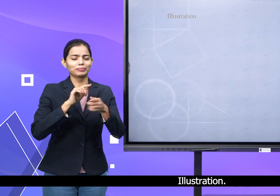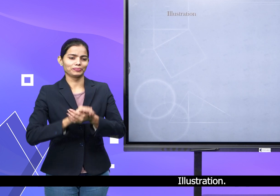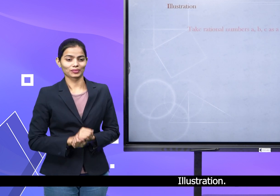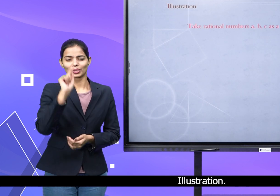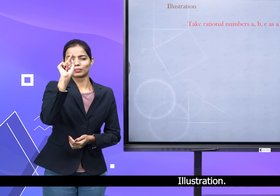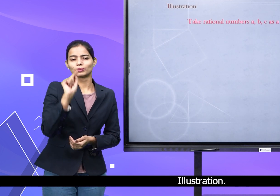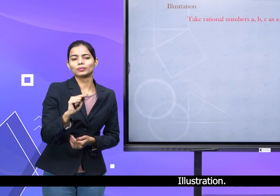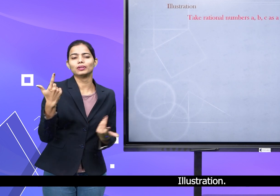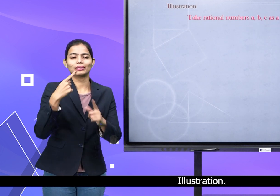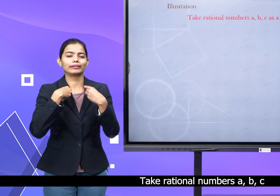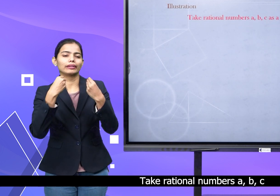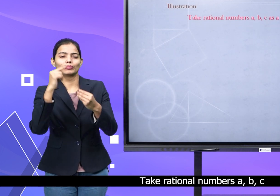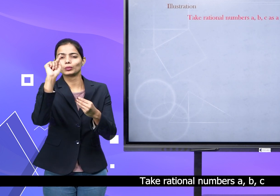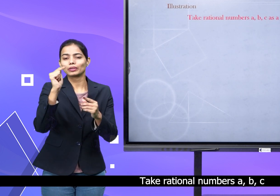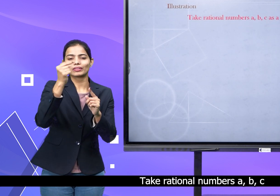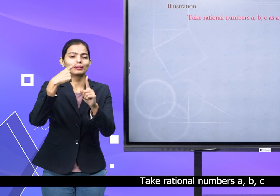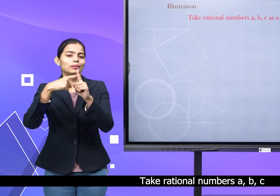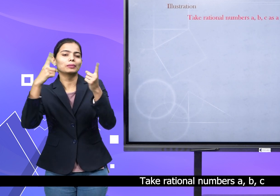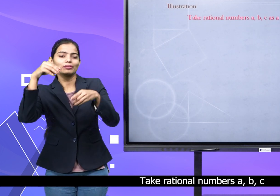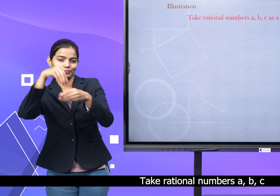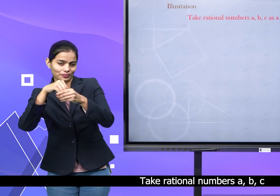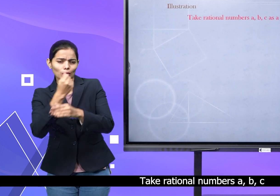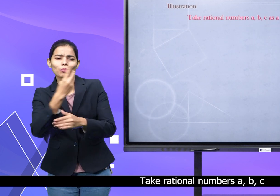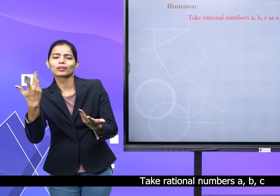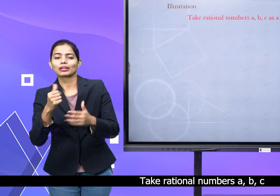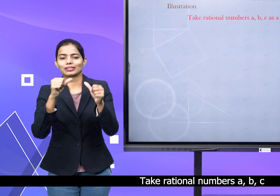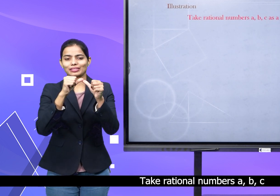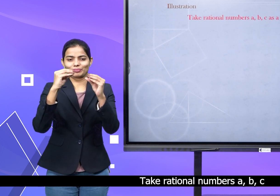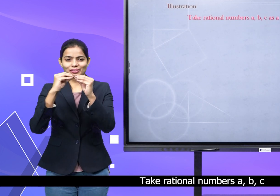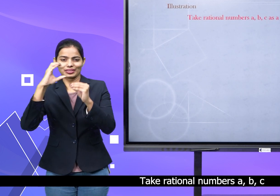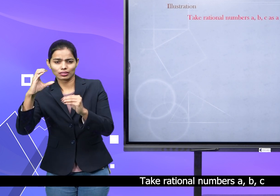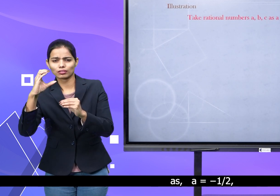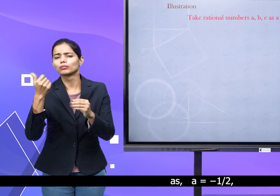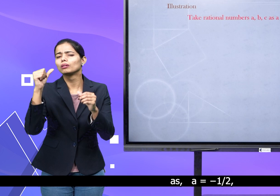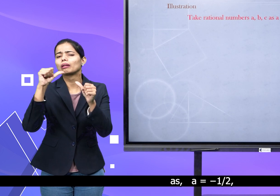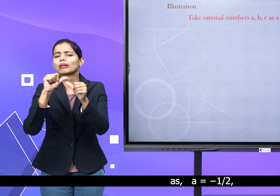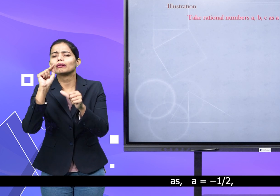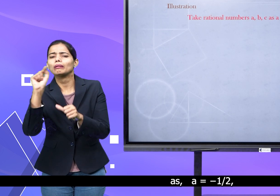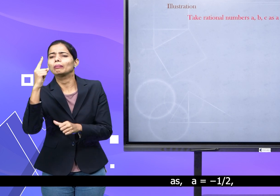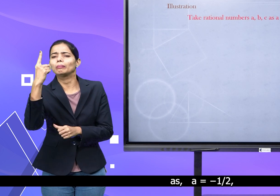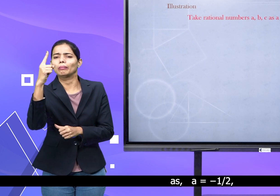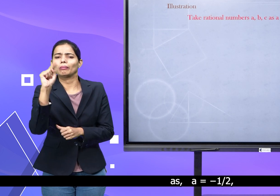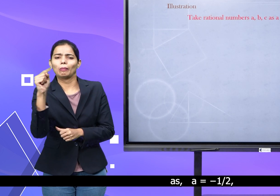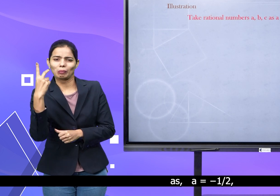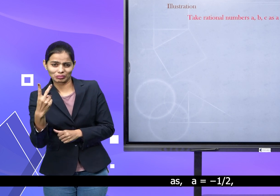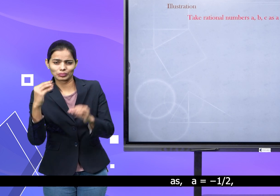Illustration. Take rational numbers a, b, c as a is equal to minus 1 by